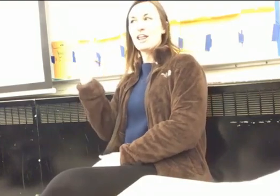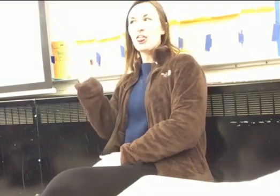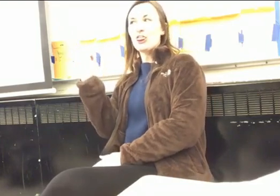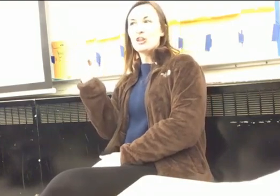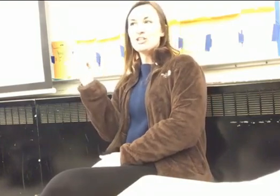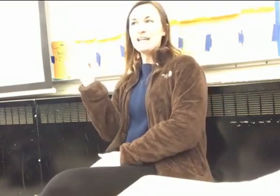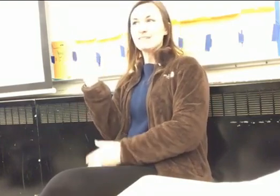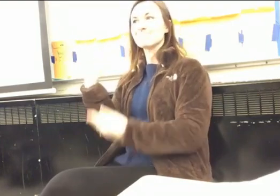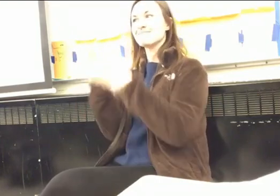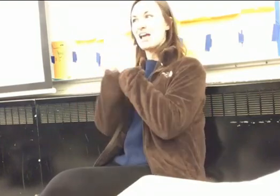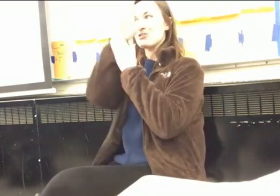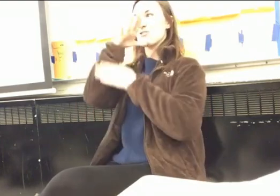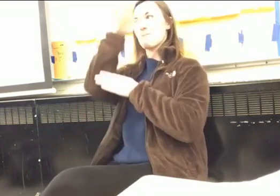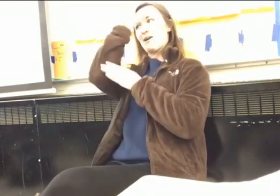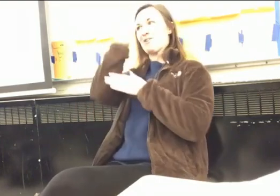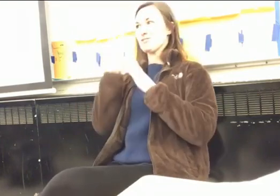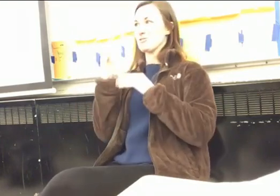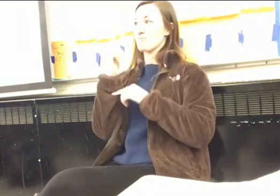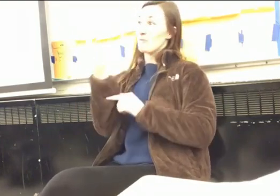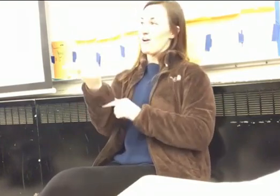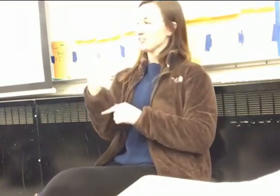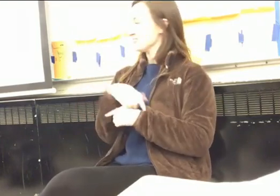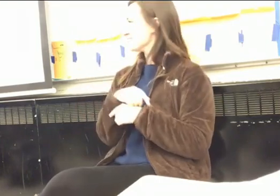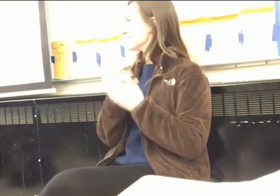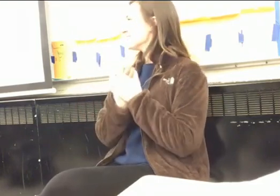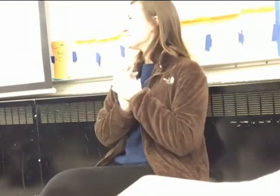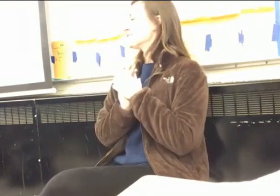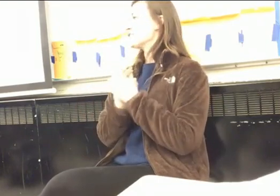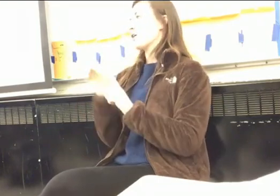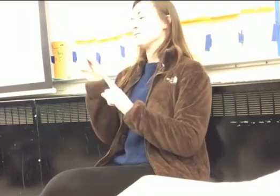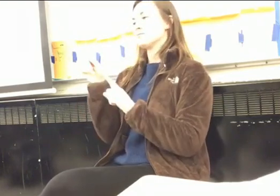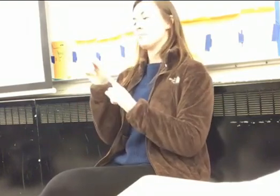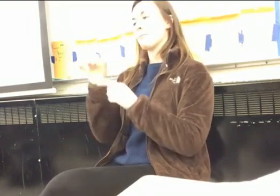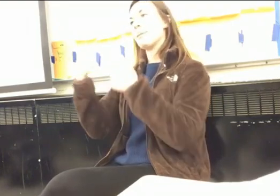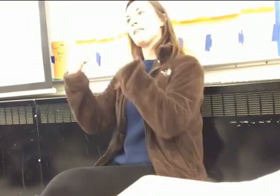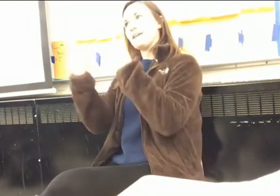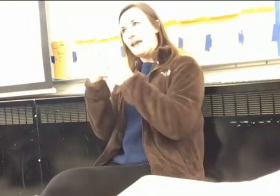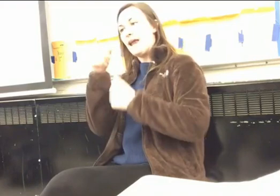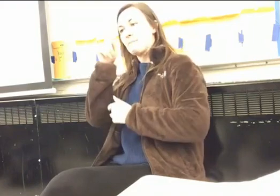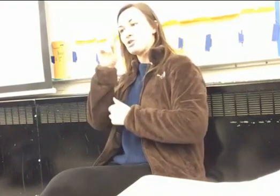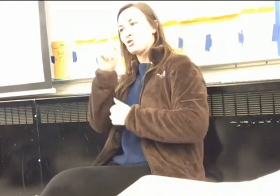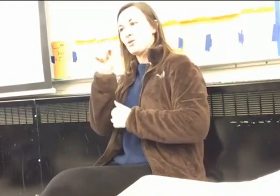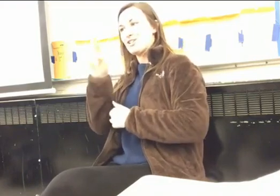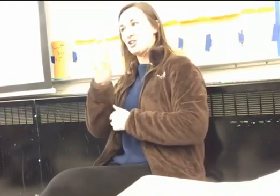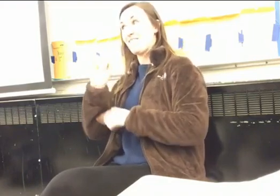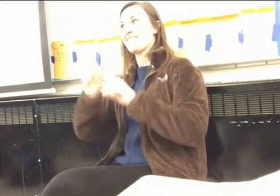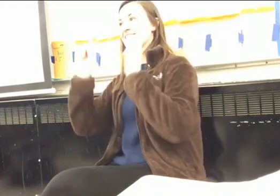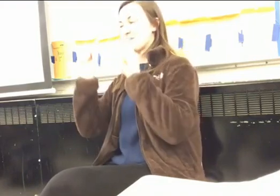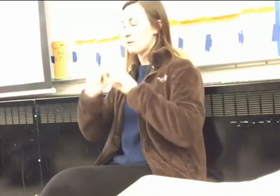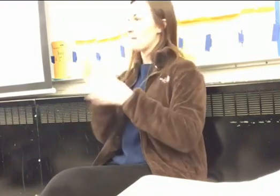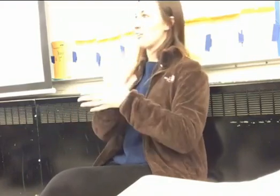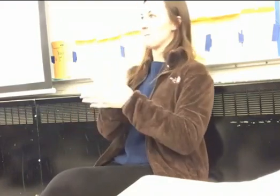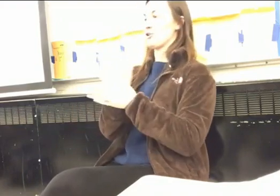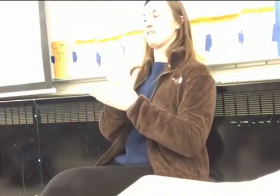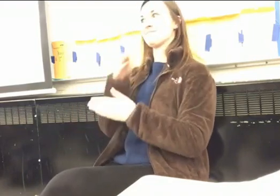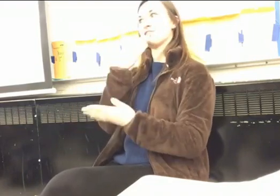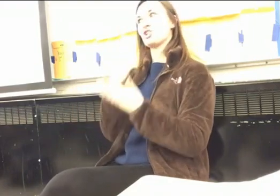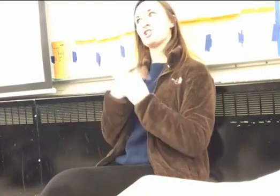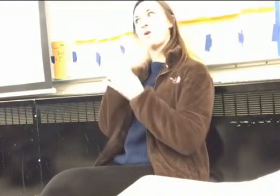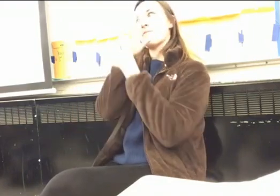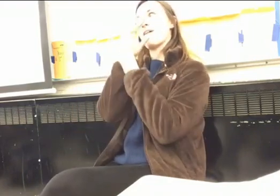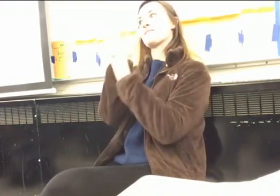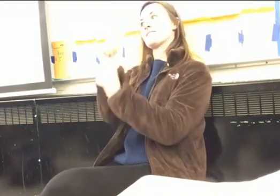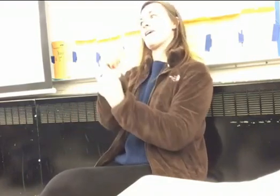Twister. Also the game Twister. I haven't played that. Oh, well, that's a different game. Okay, now listen. Now, if you don't know,